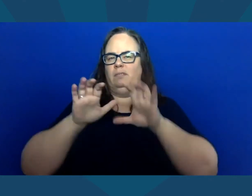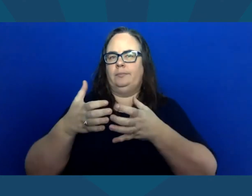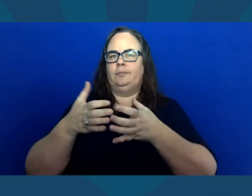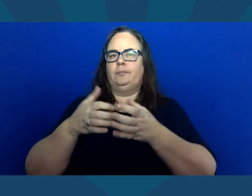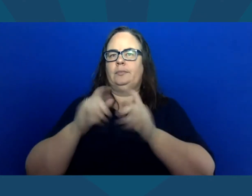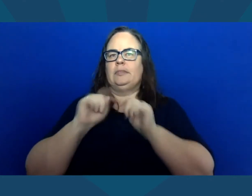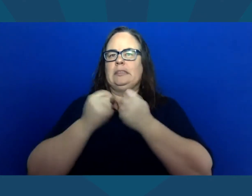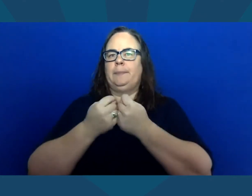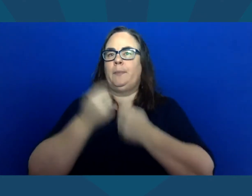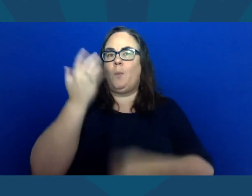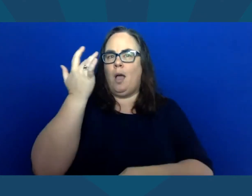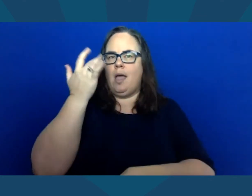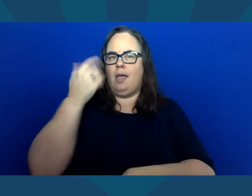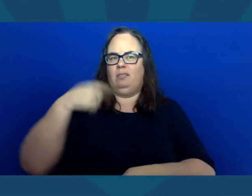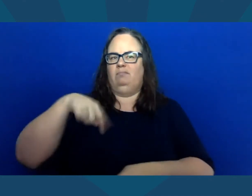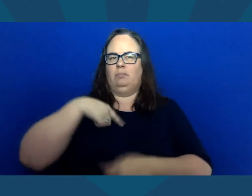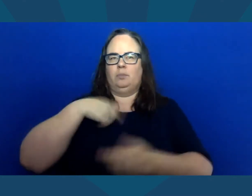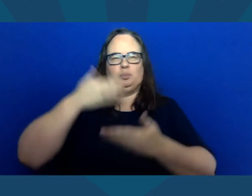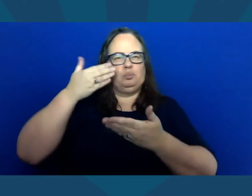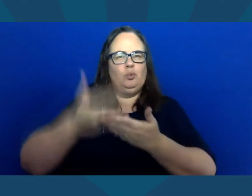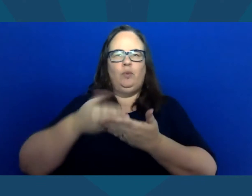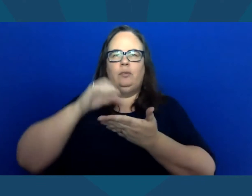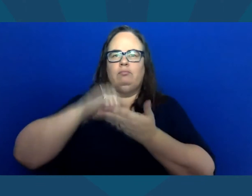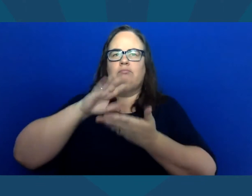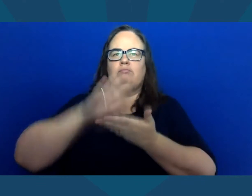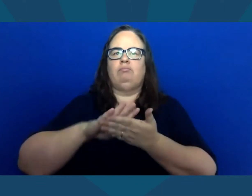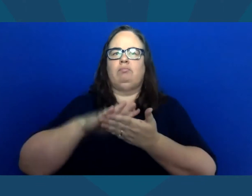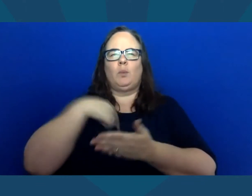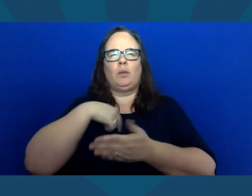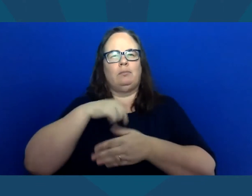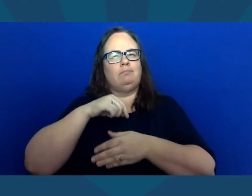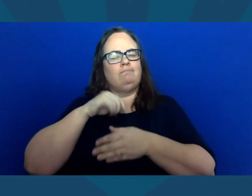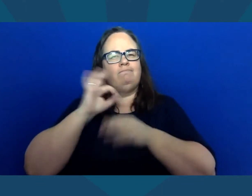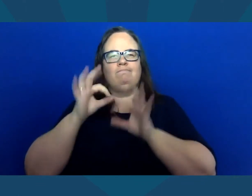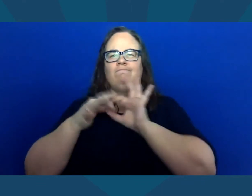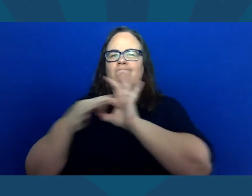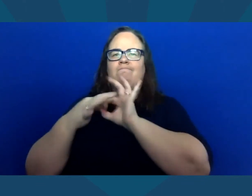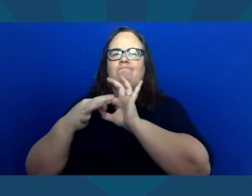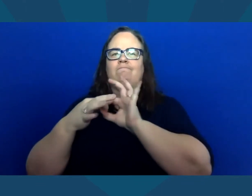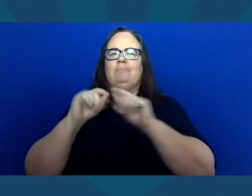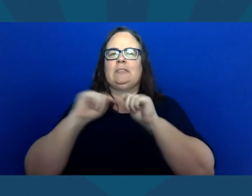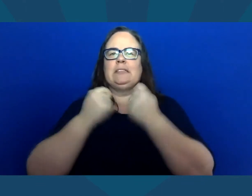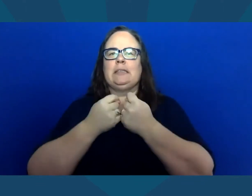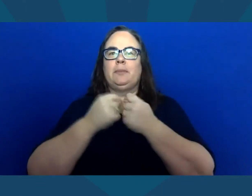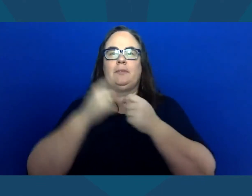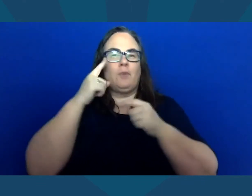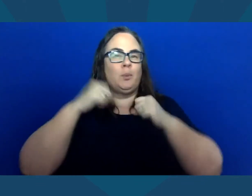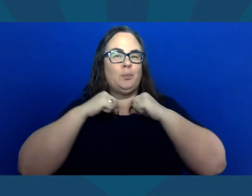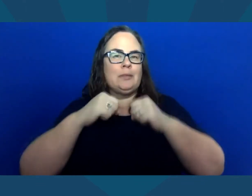I'm running as a team because we have a proven record of working well as a team to protect